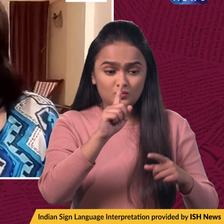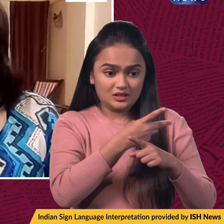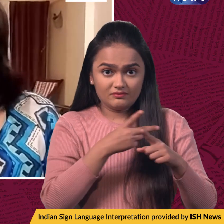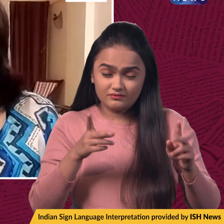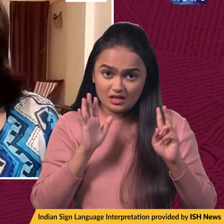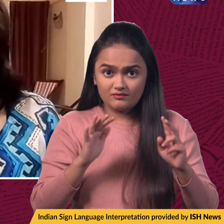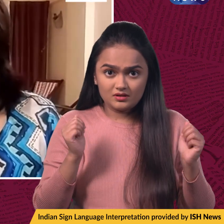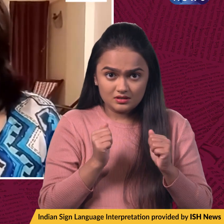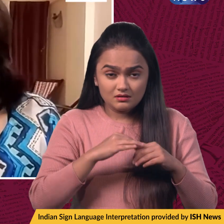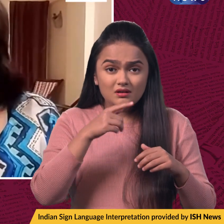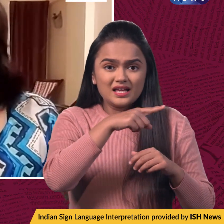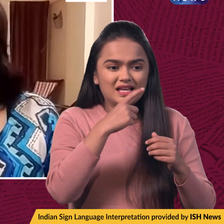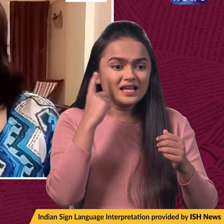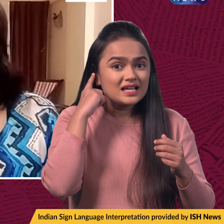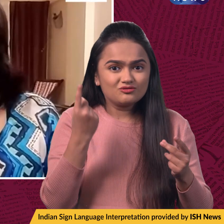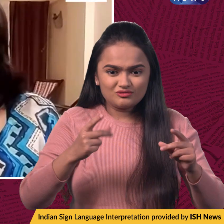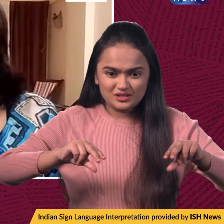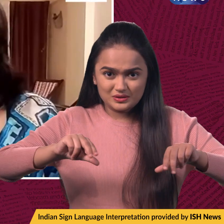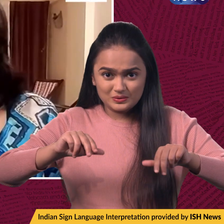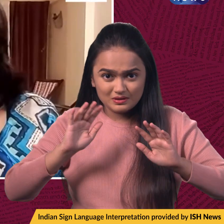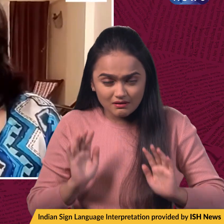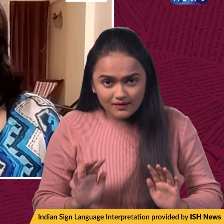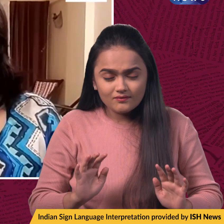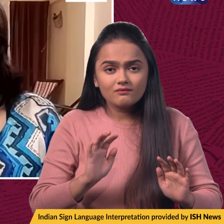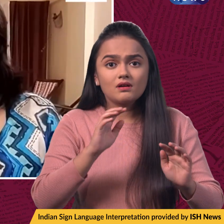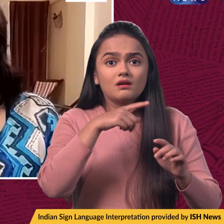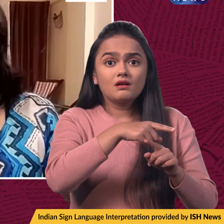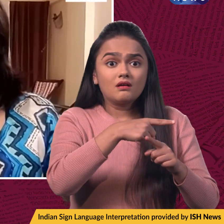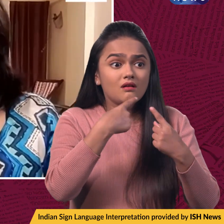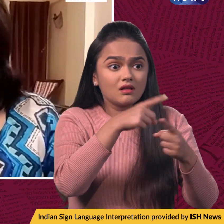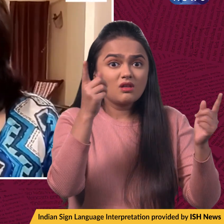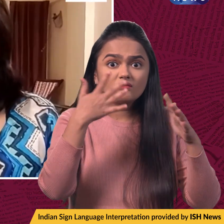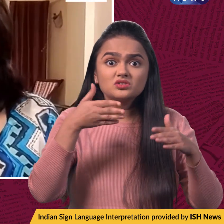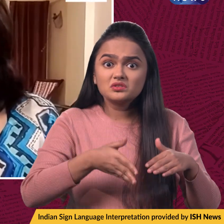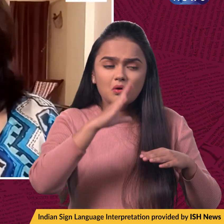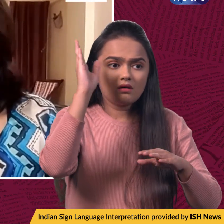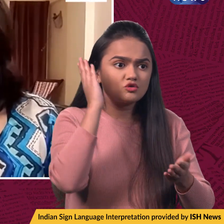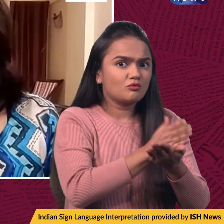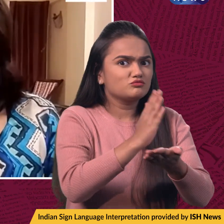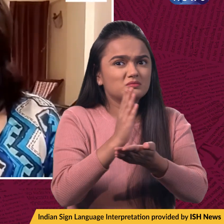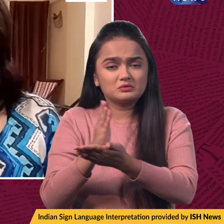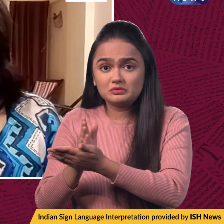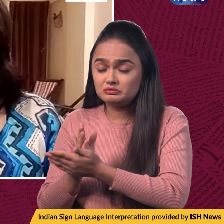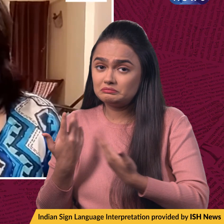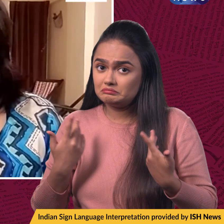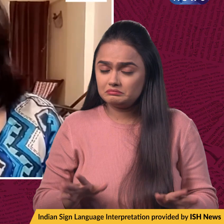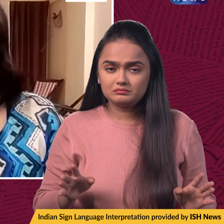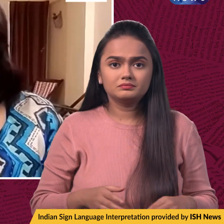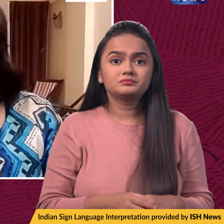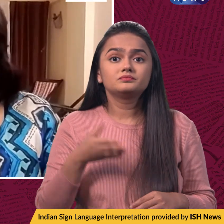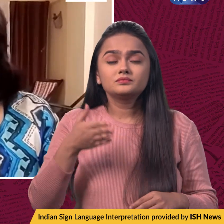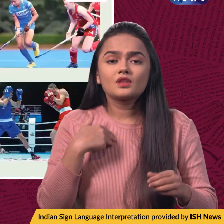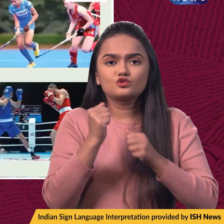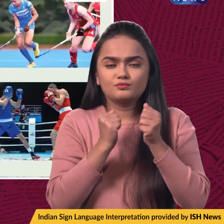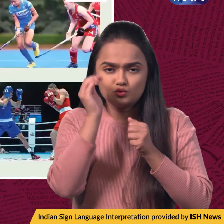TV stations, 132 radio stations, and 49 online media outlets have now ceased operations. On